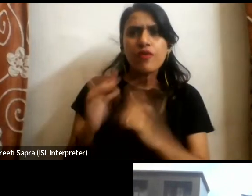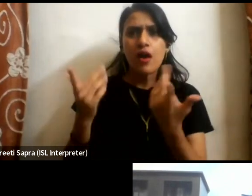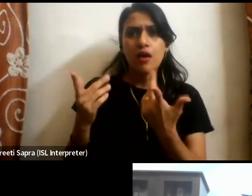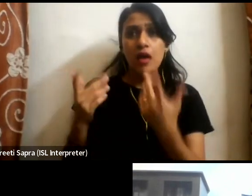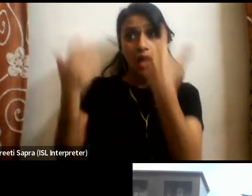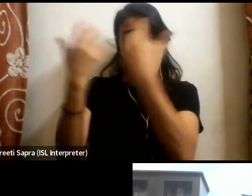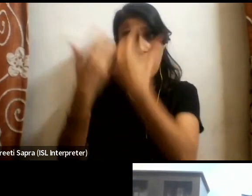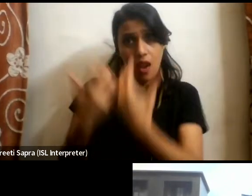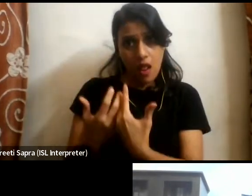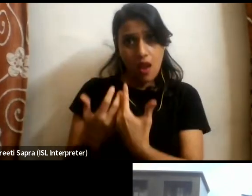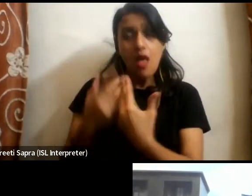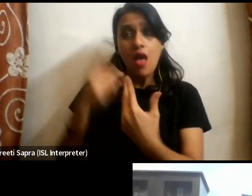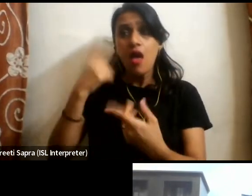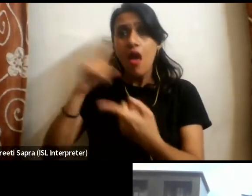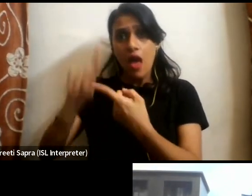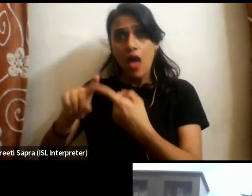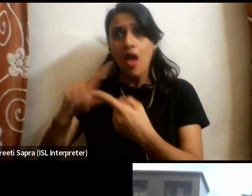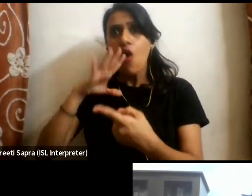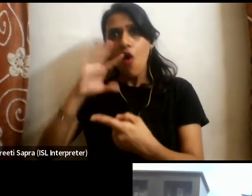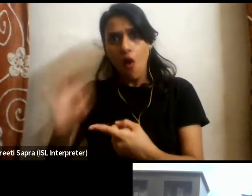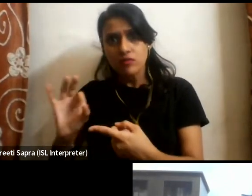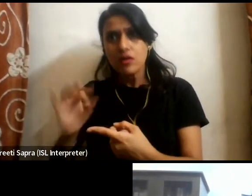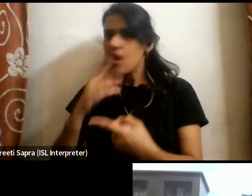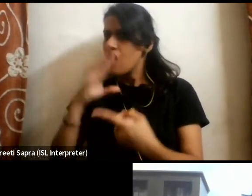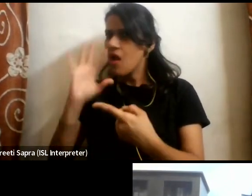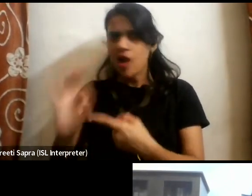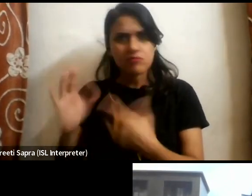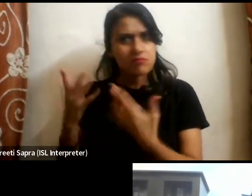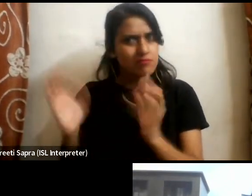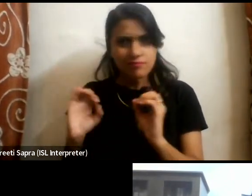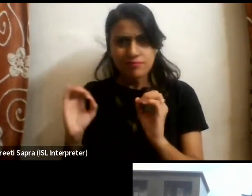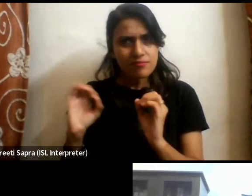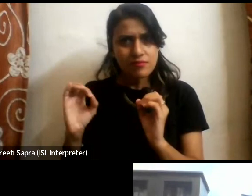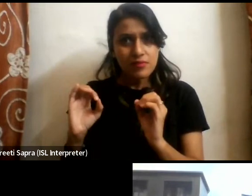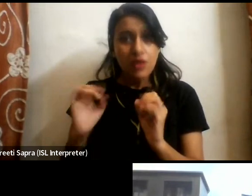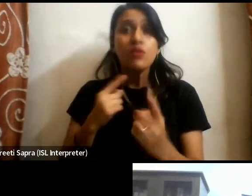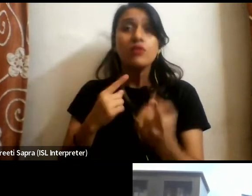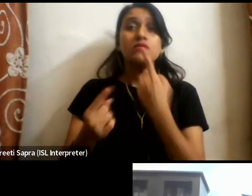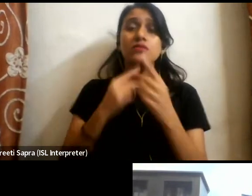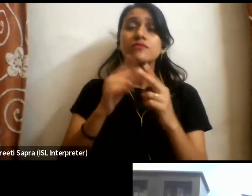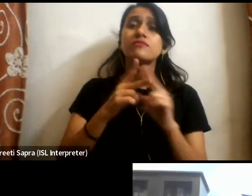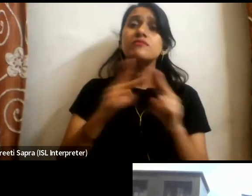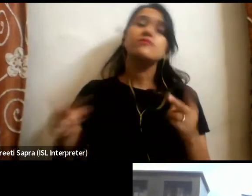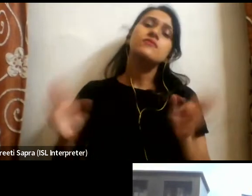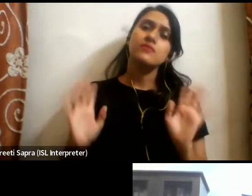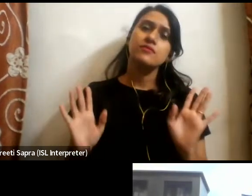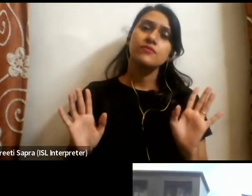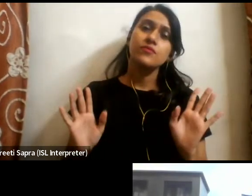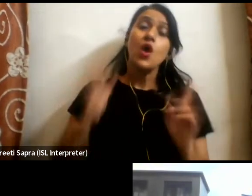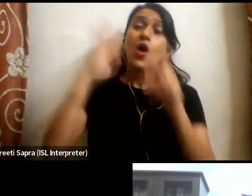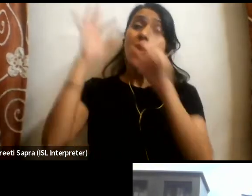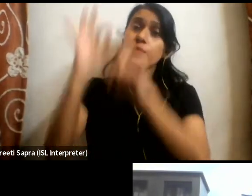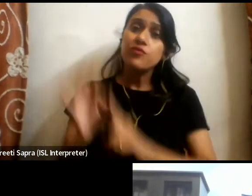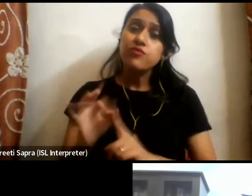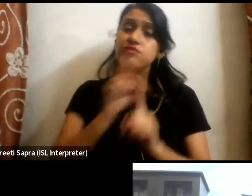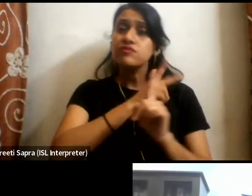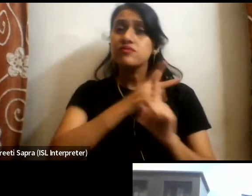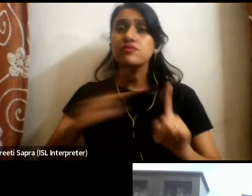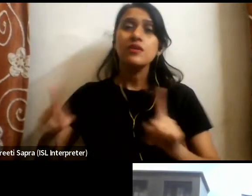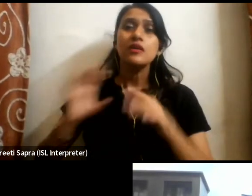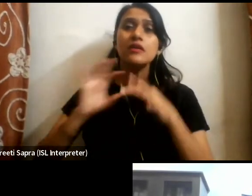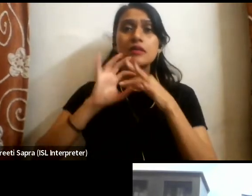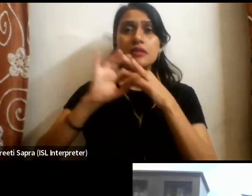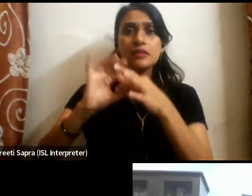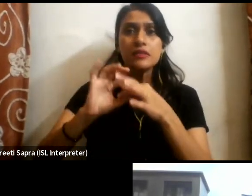happened actually happened? Have they been made out? Questions around evidence, all of those things are